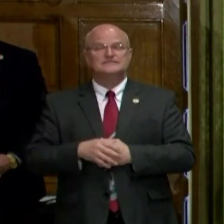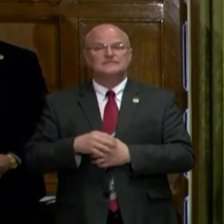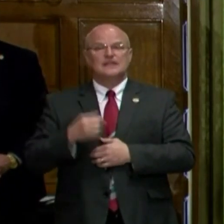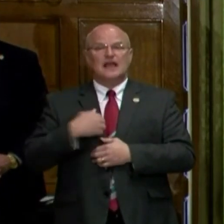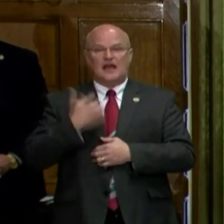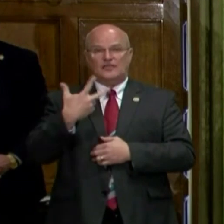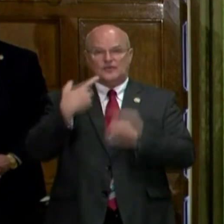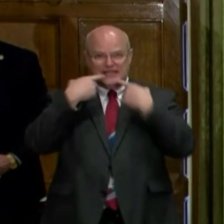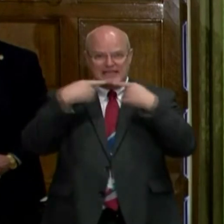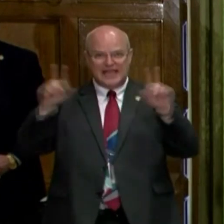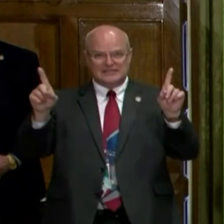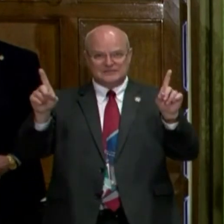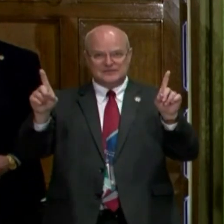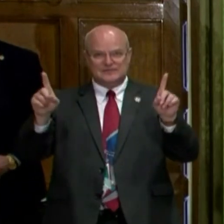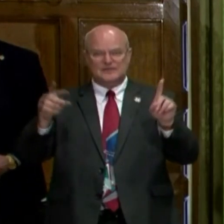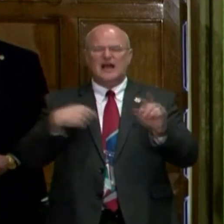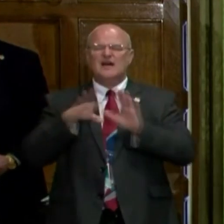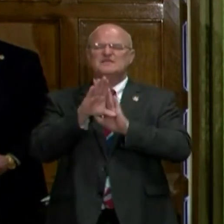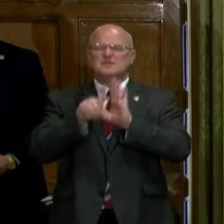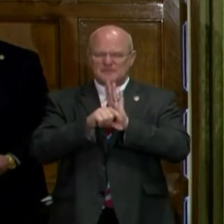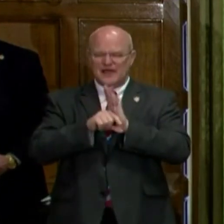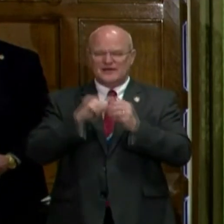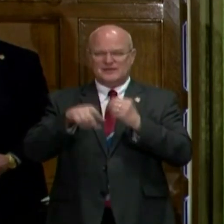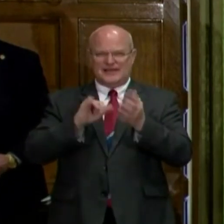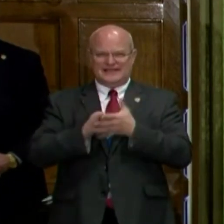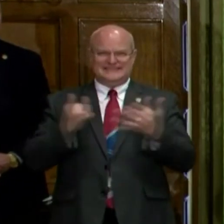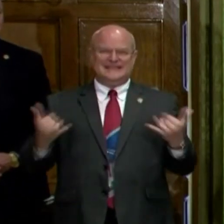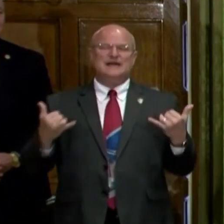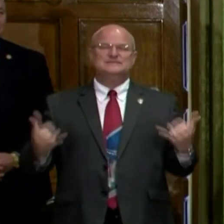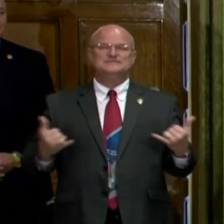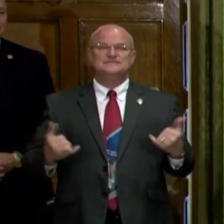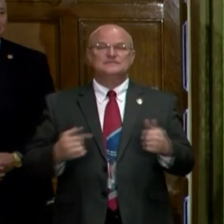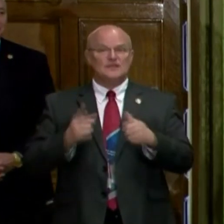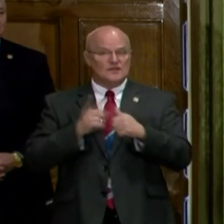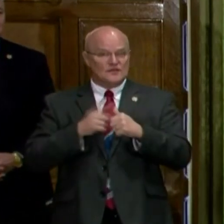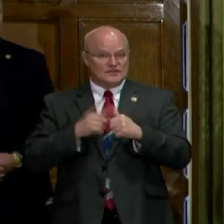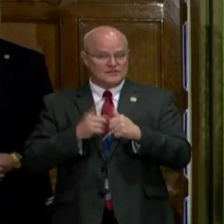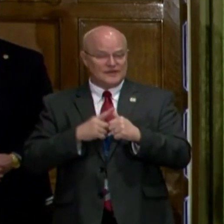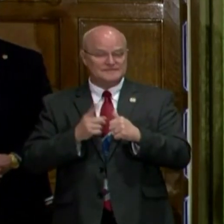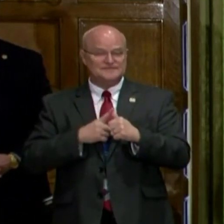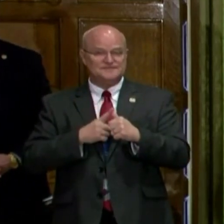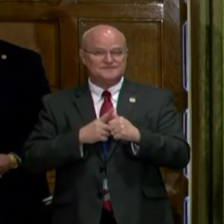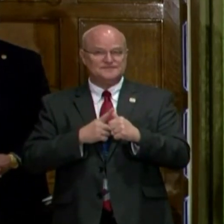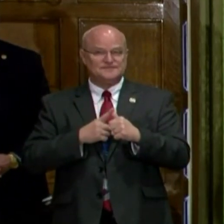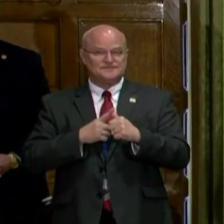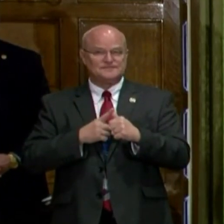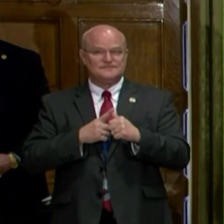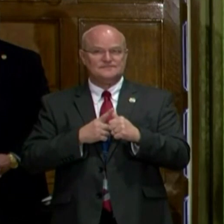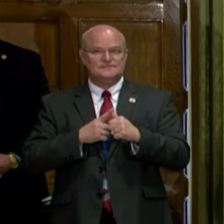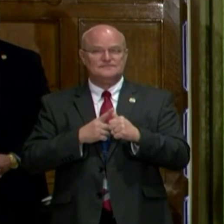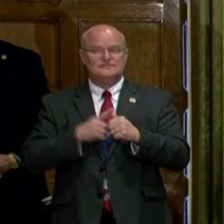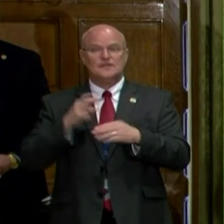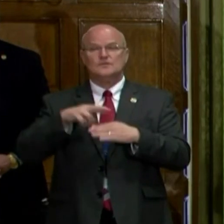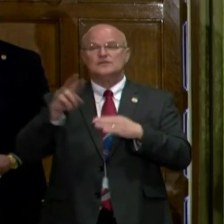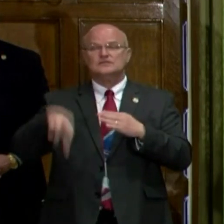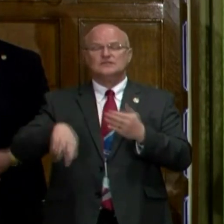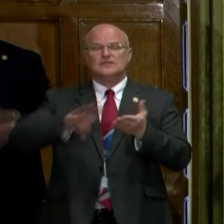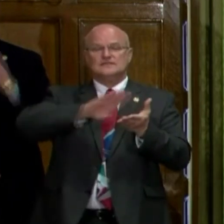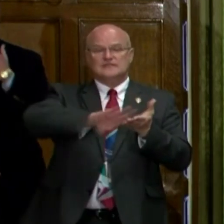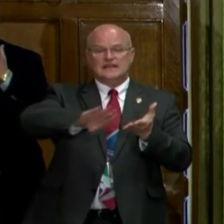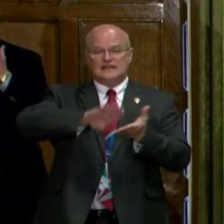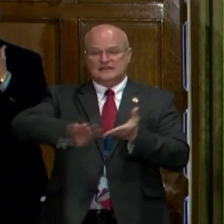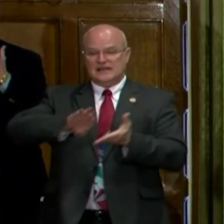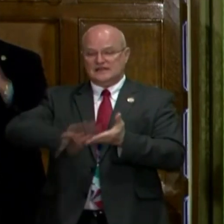3 announcements, but let me give you a little background on this. First of all, as a result of layoffs